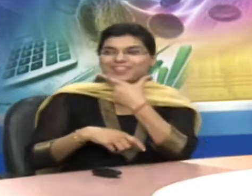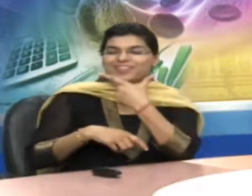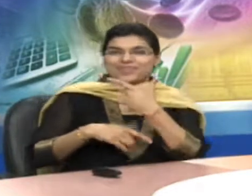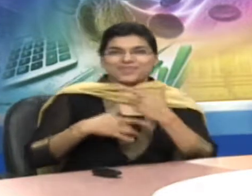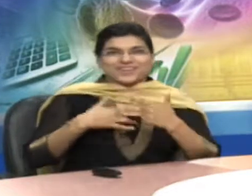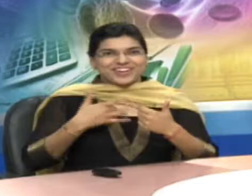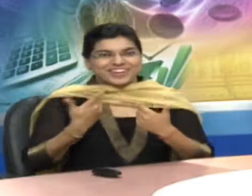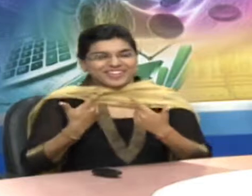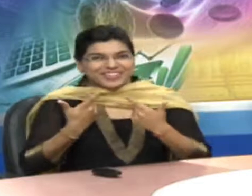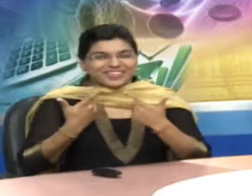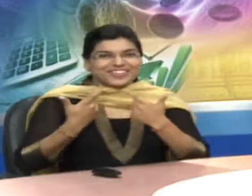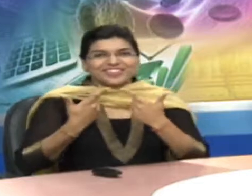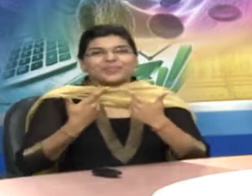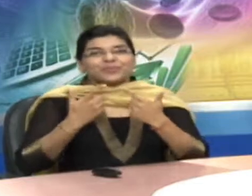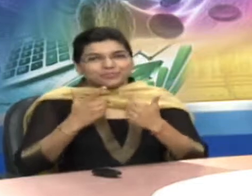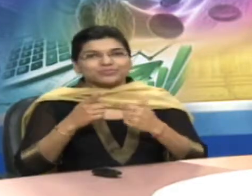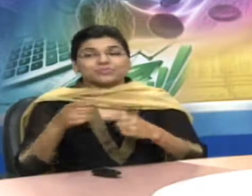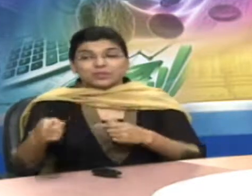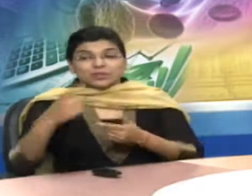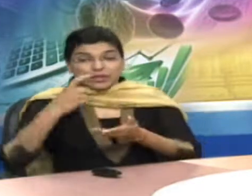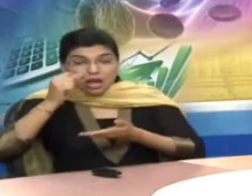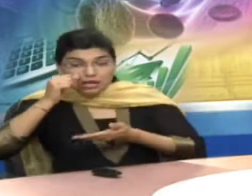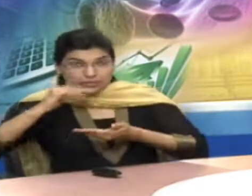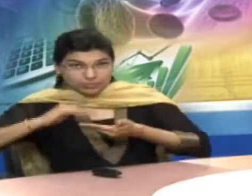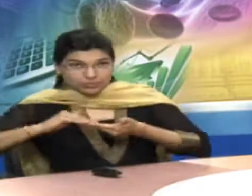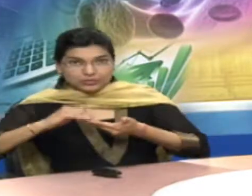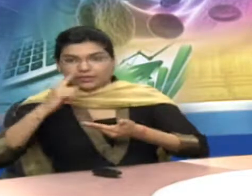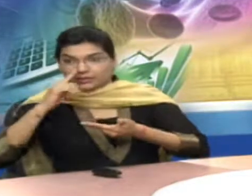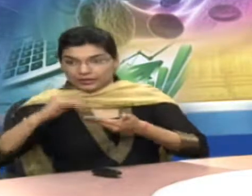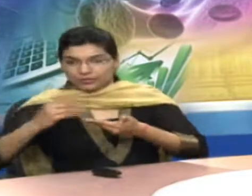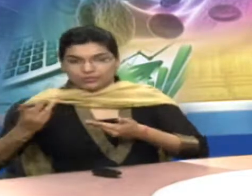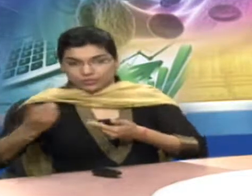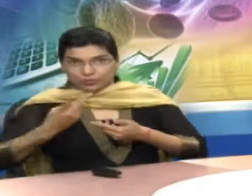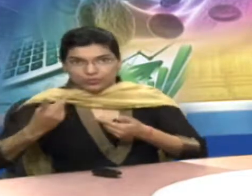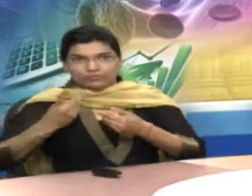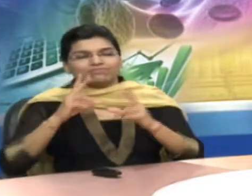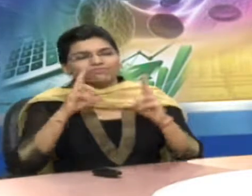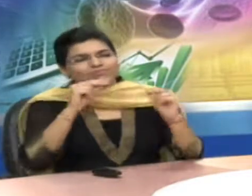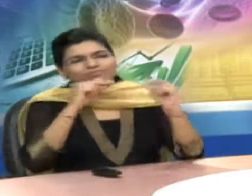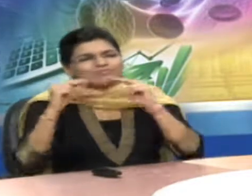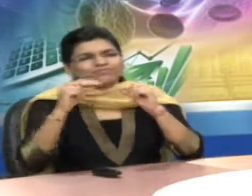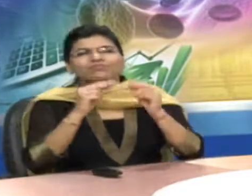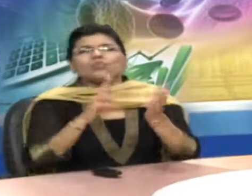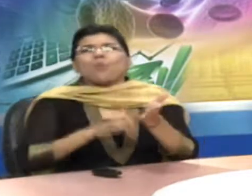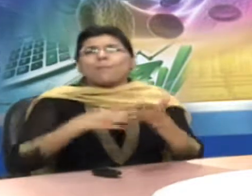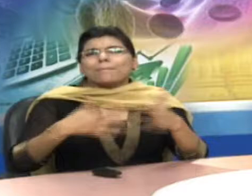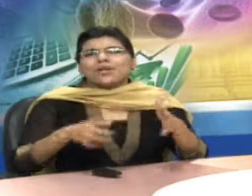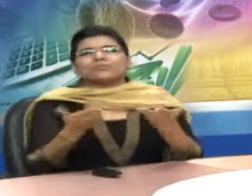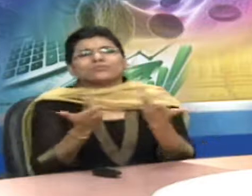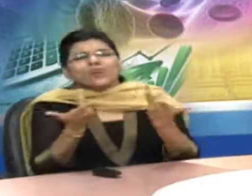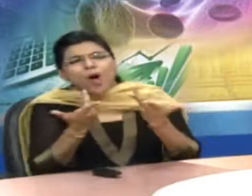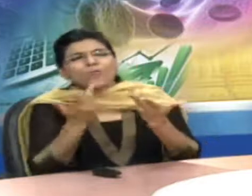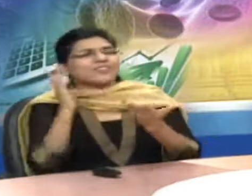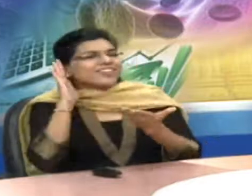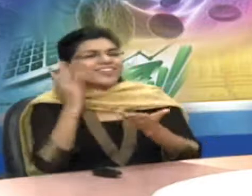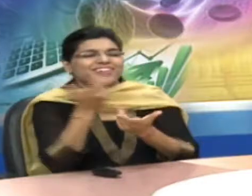The clerk looked at them and smiled, and all 3 of them had a good laugh.